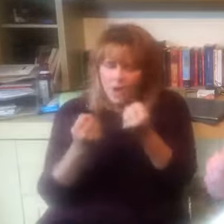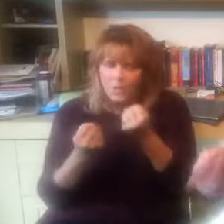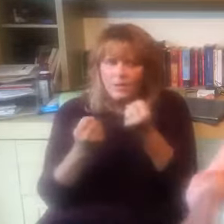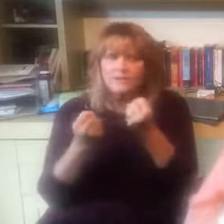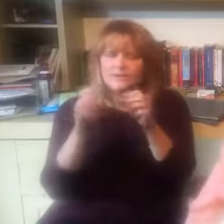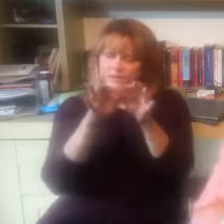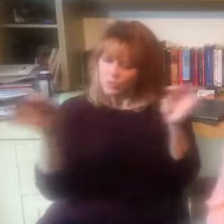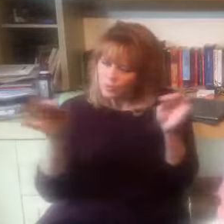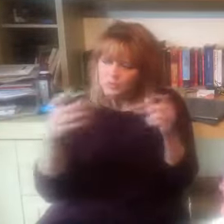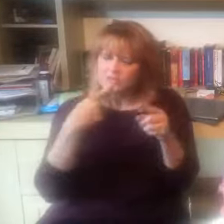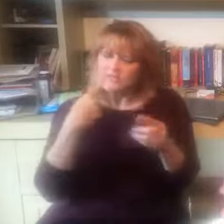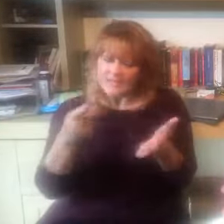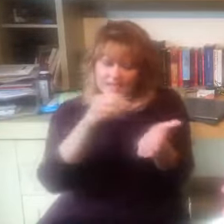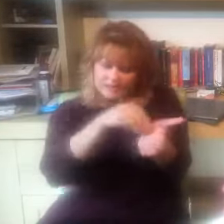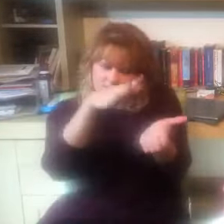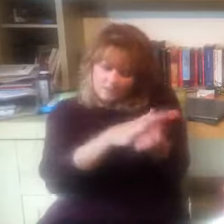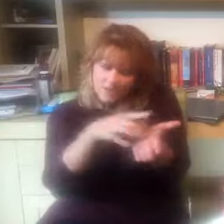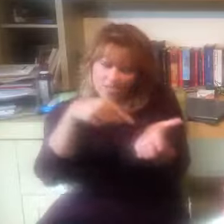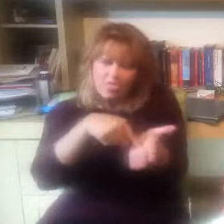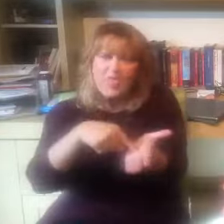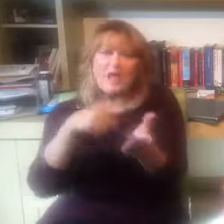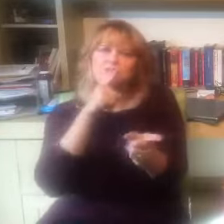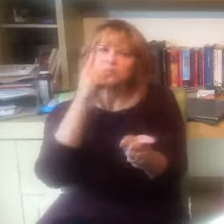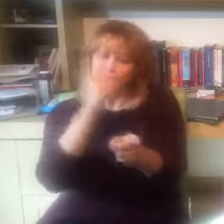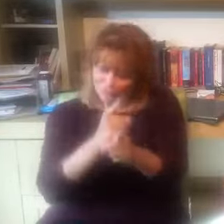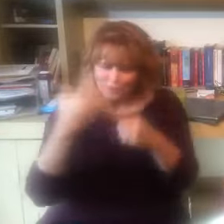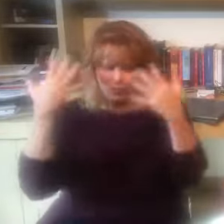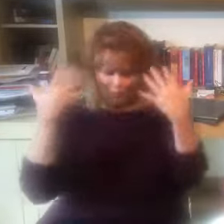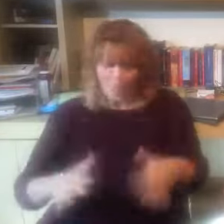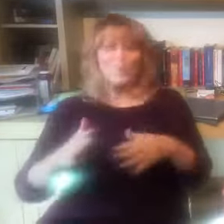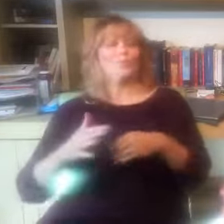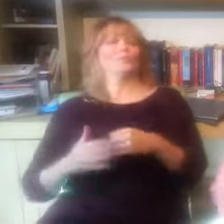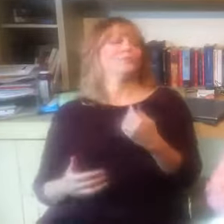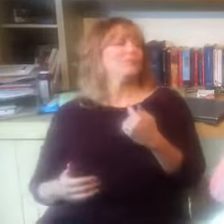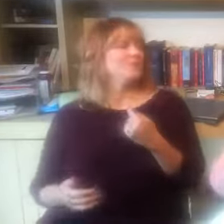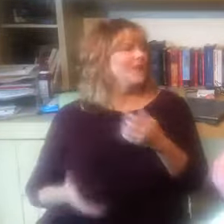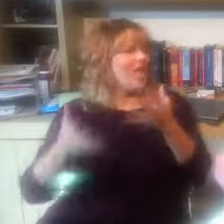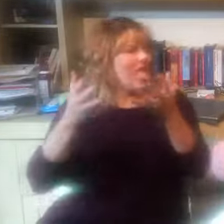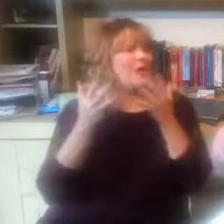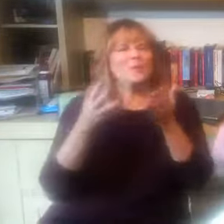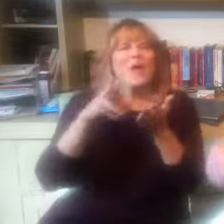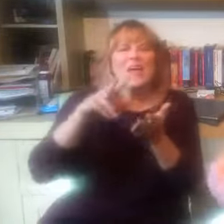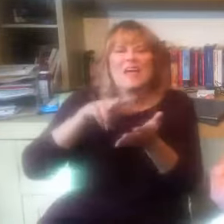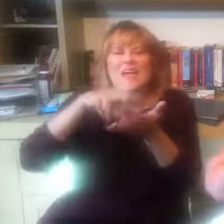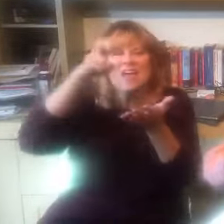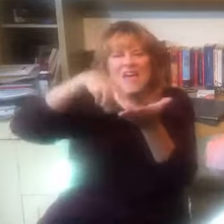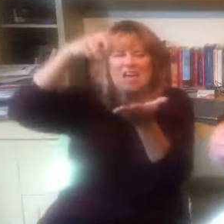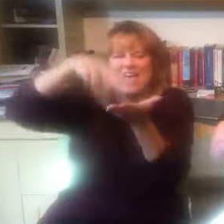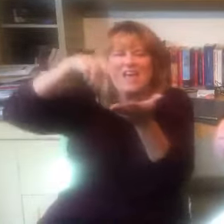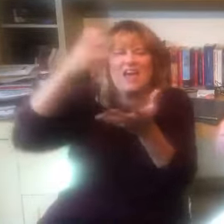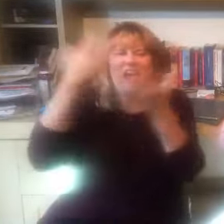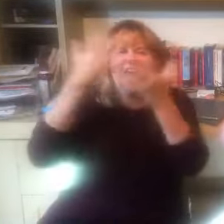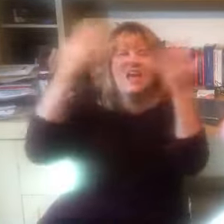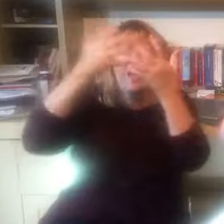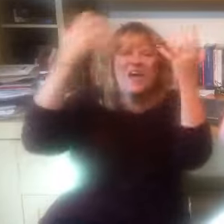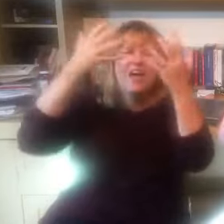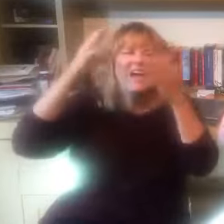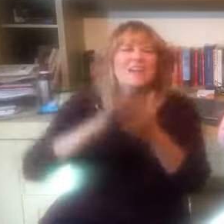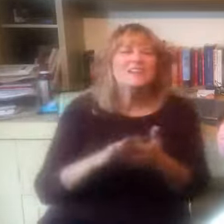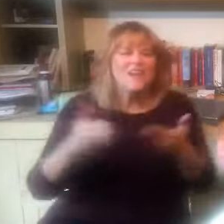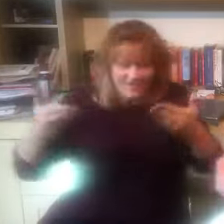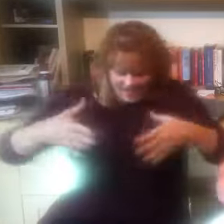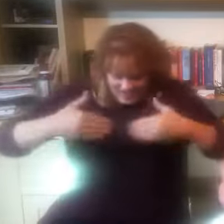it, that's the way it is. Woo! I want to get up and shout, but nobody, there's nobody to follow me